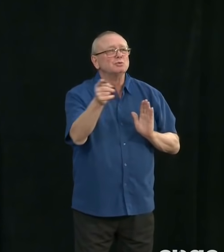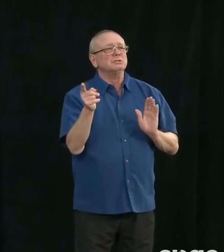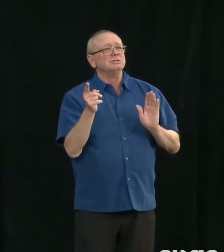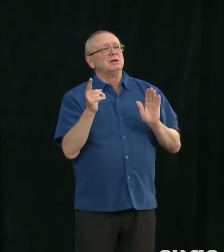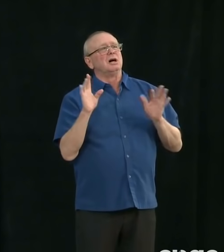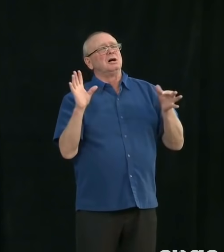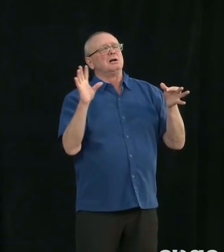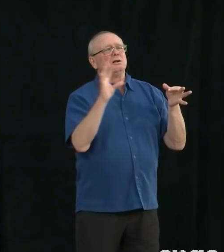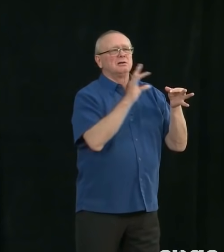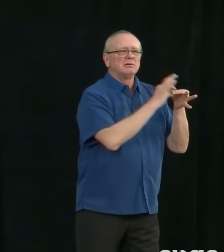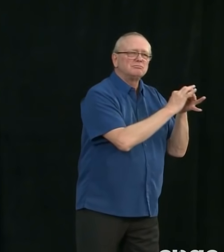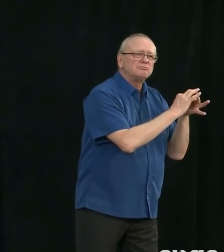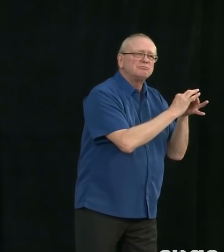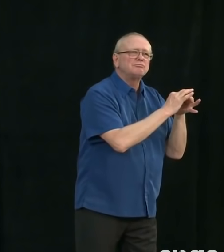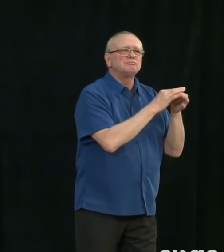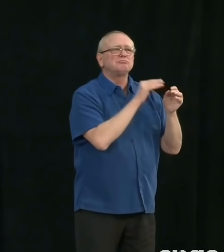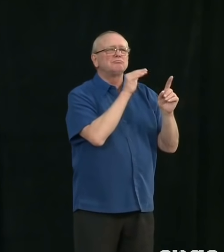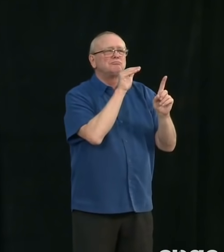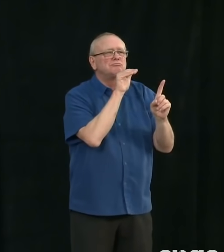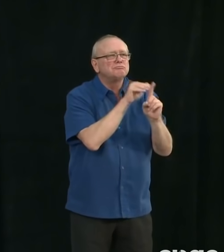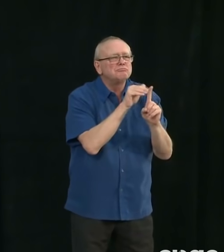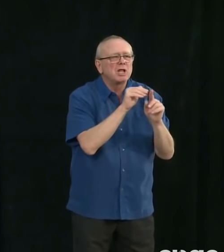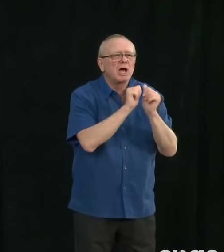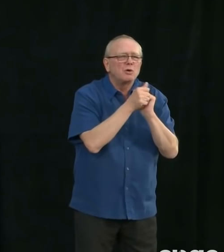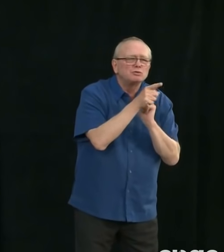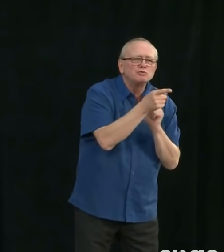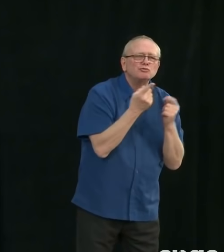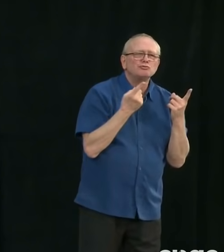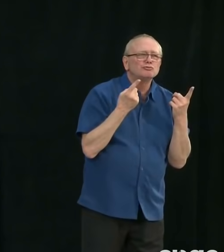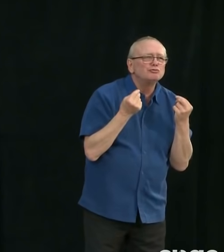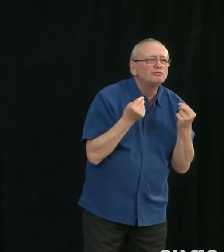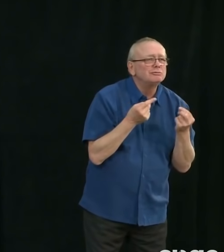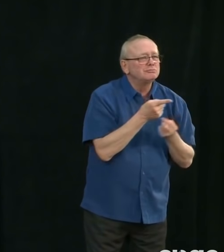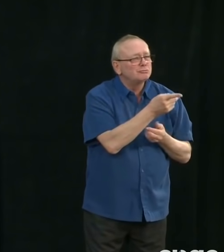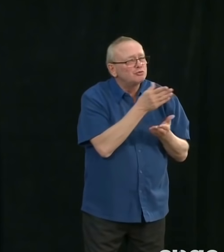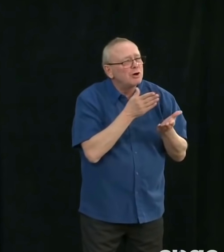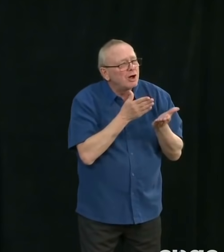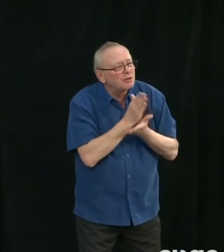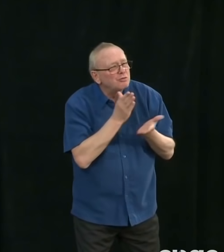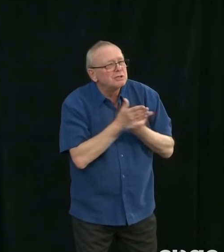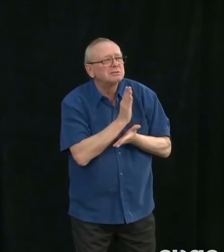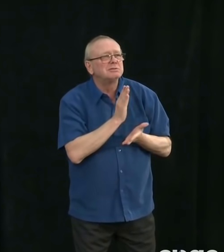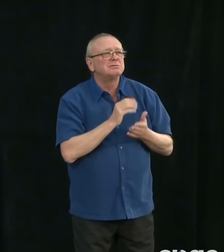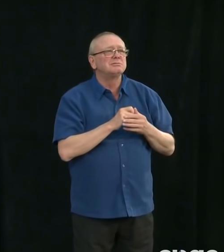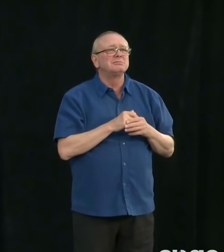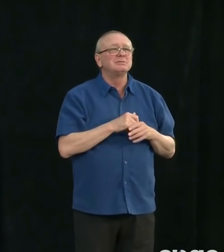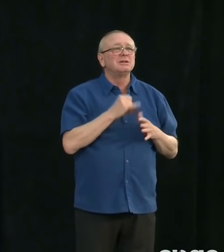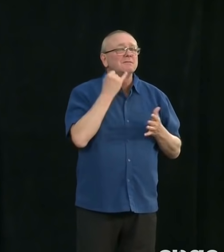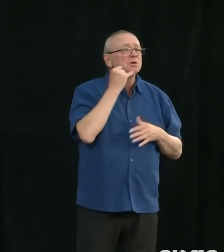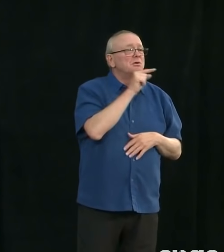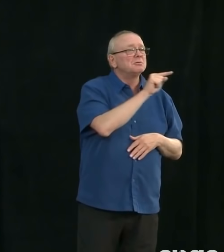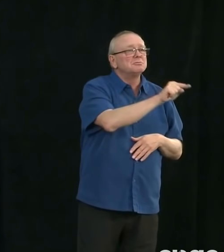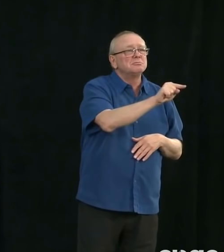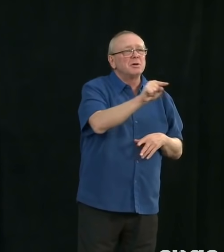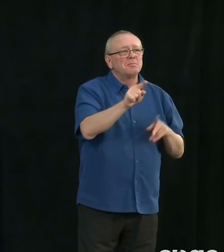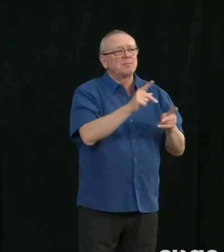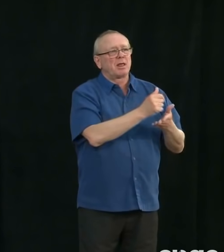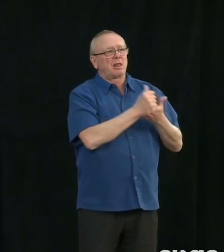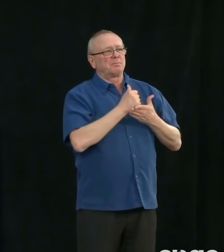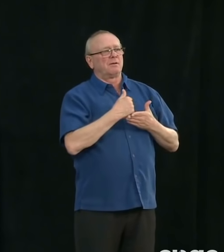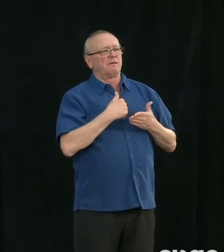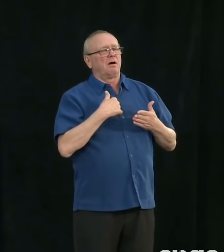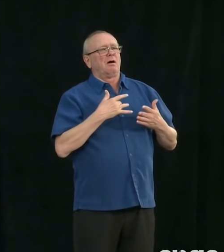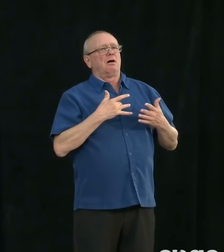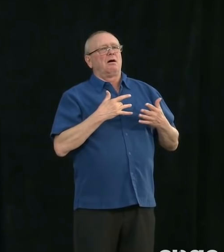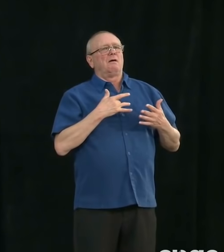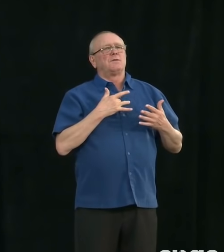reach out. Thank the people in your circle who uplift you and who improve your mental well-being, and ask how you can